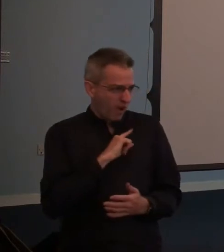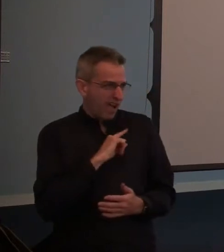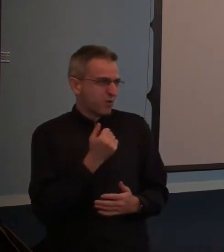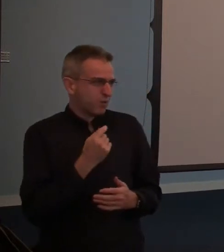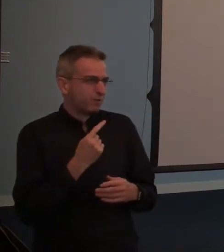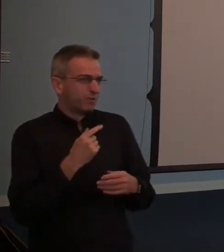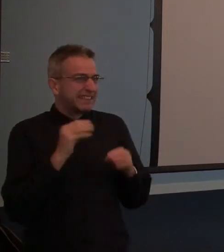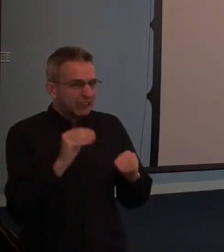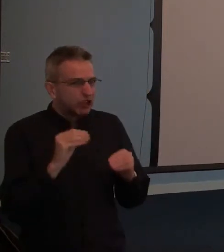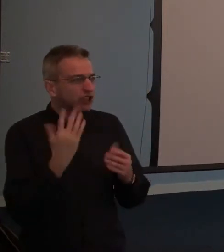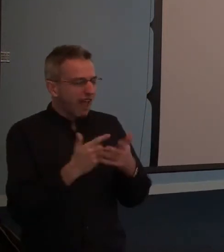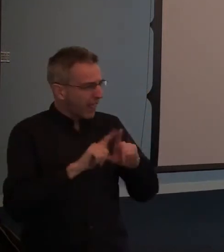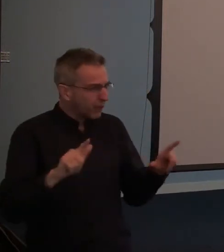positive towards the deaf community.